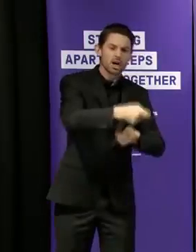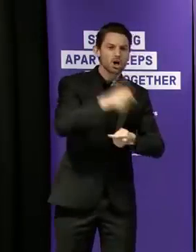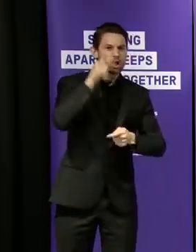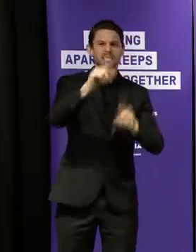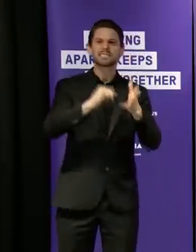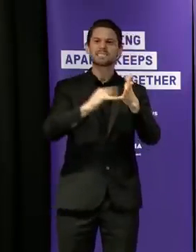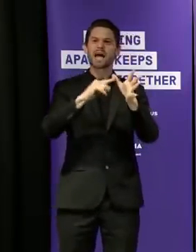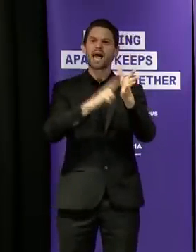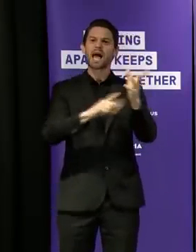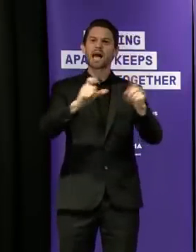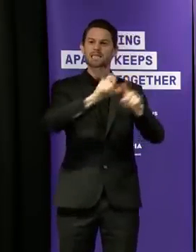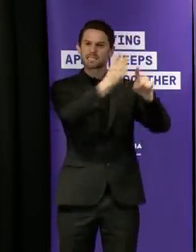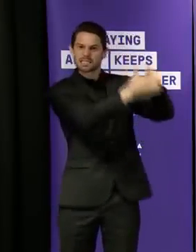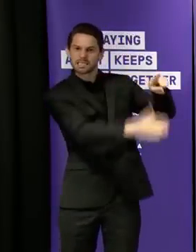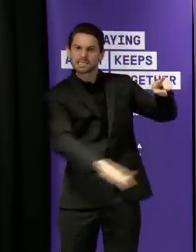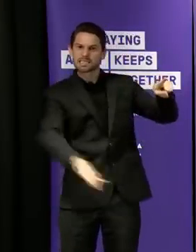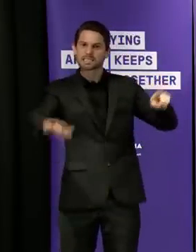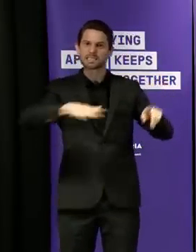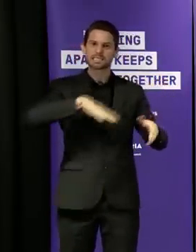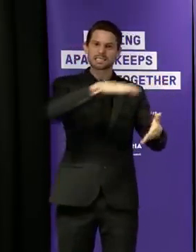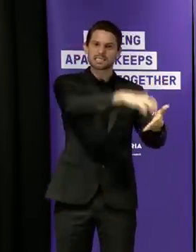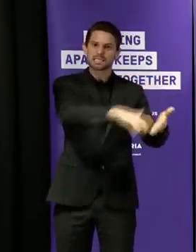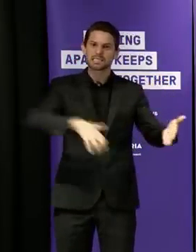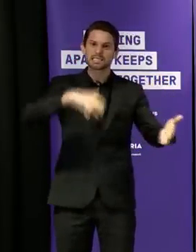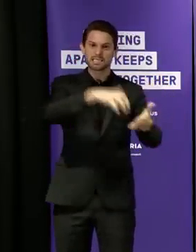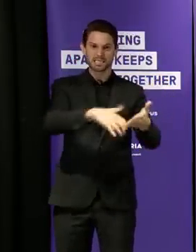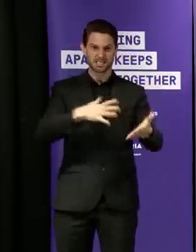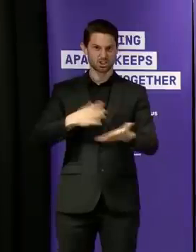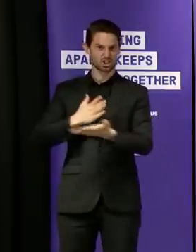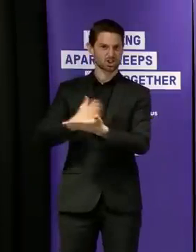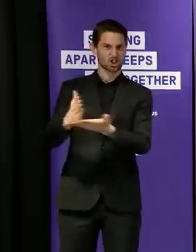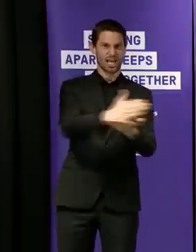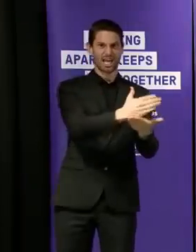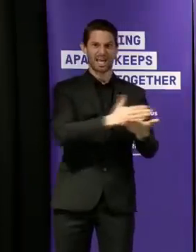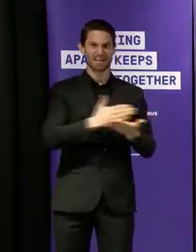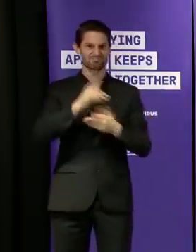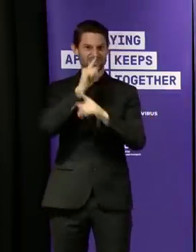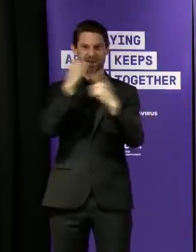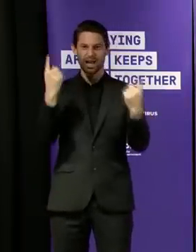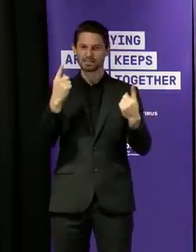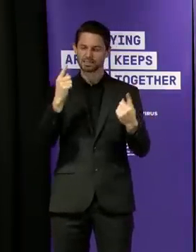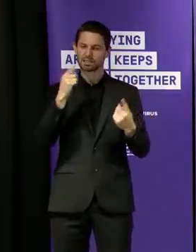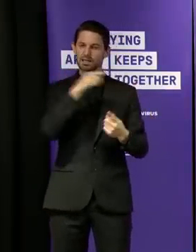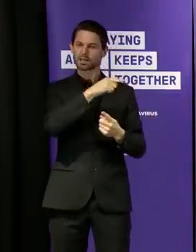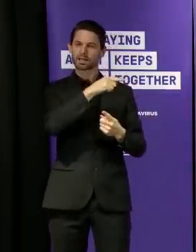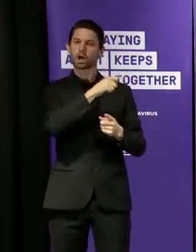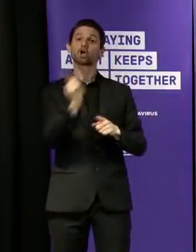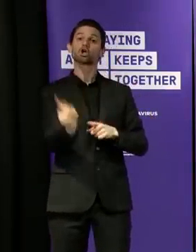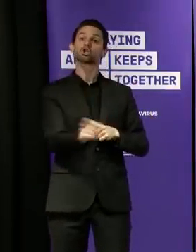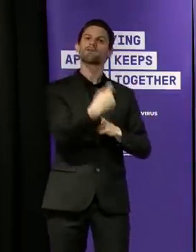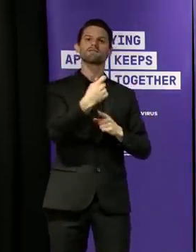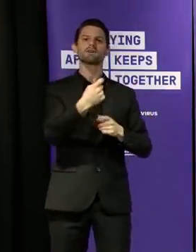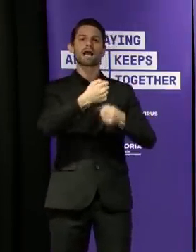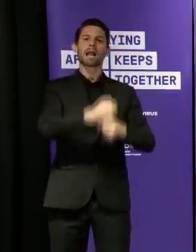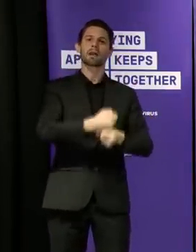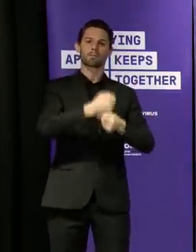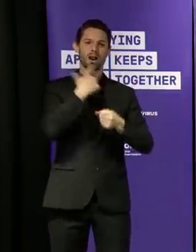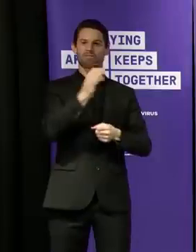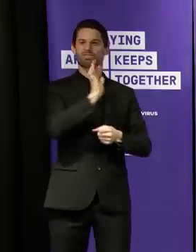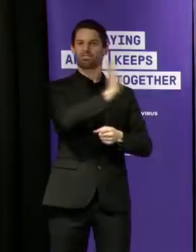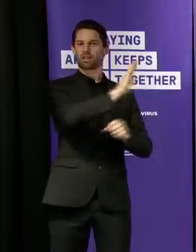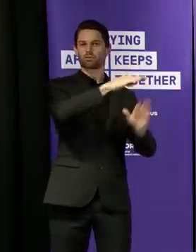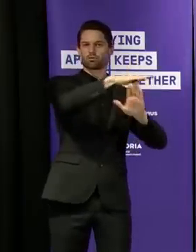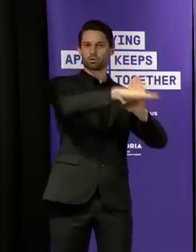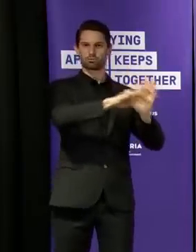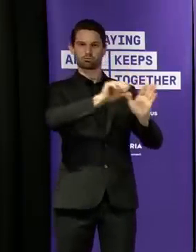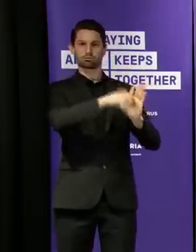don't think that'll be the case. So there'll be different steps in different settings to try and make those as safe as possible. And for instance, the clubhouse at the tennis